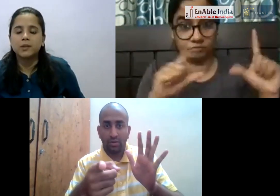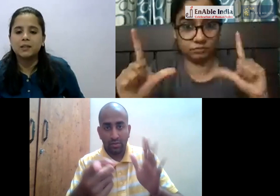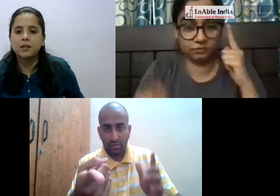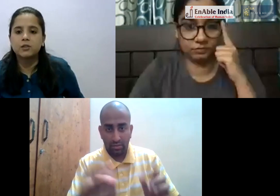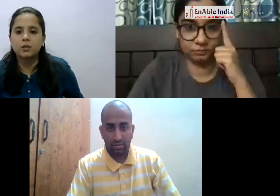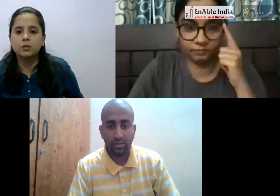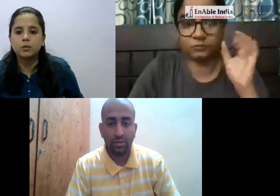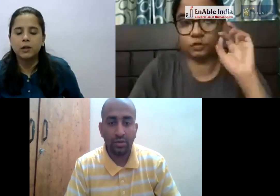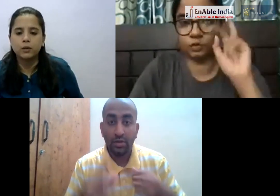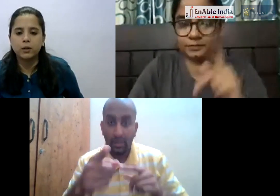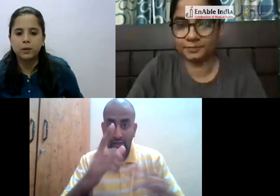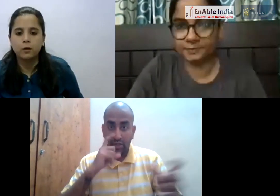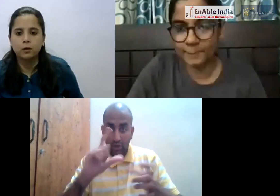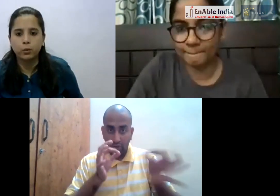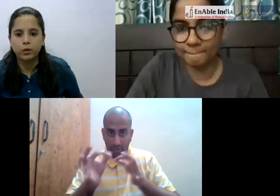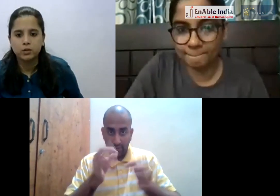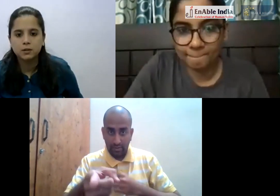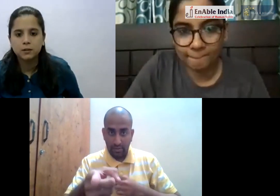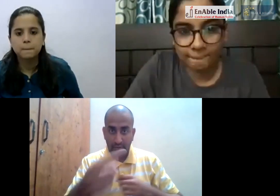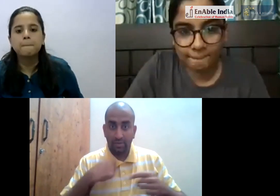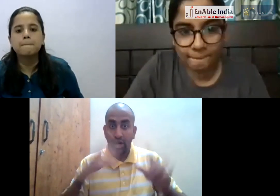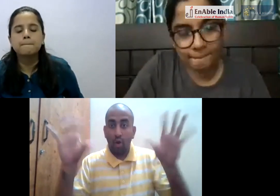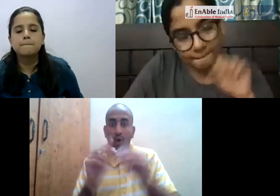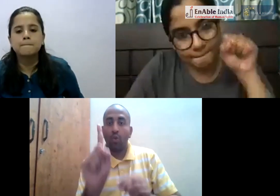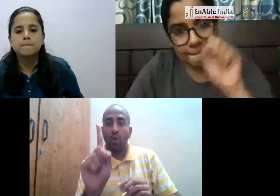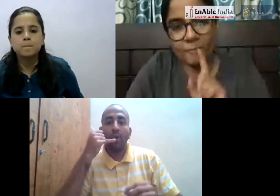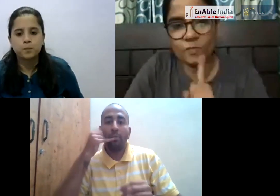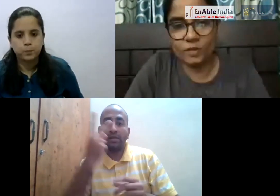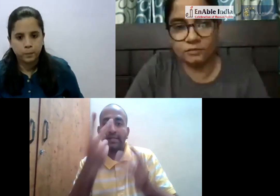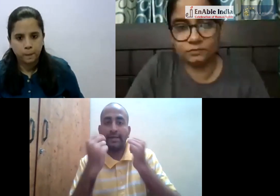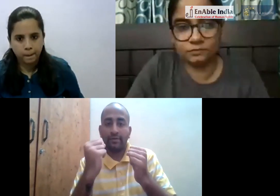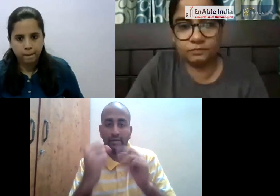So Gautam is asking Charu, would you like to explain all the questions?